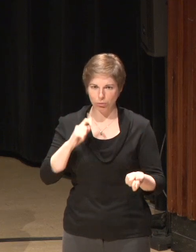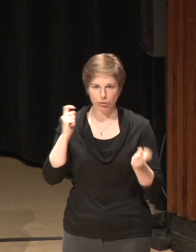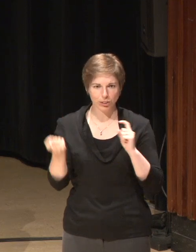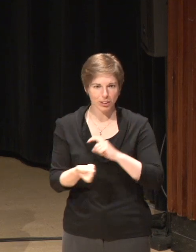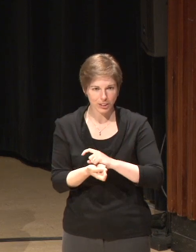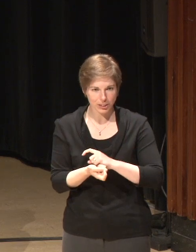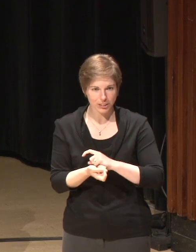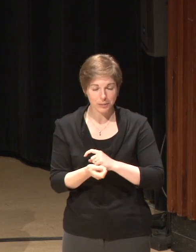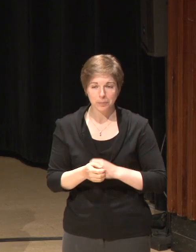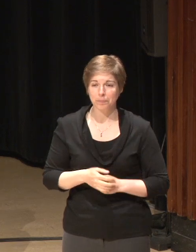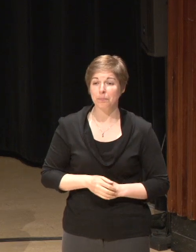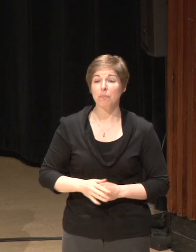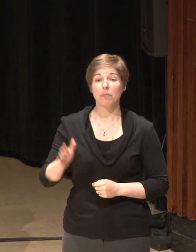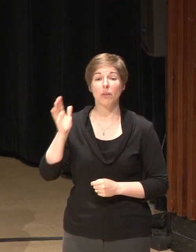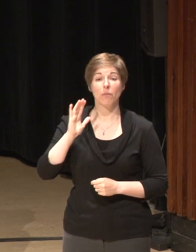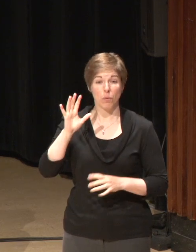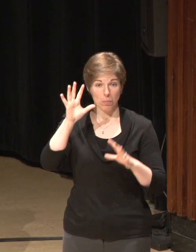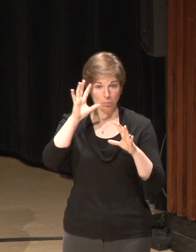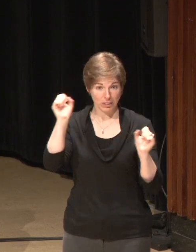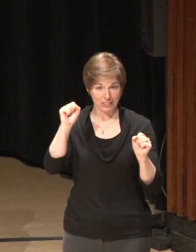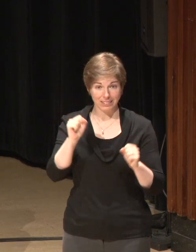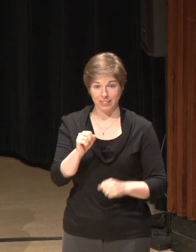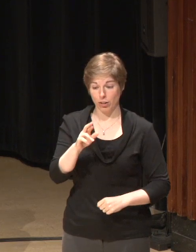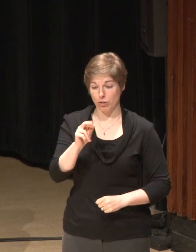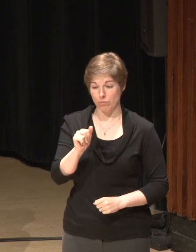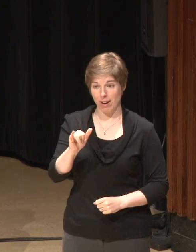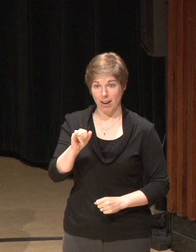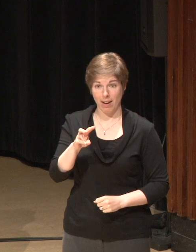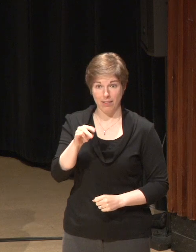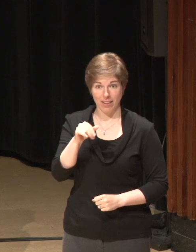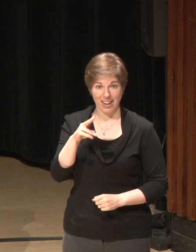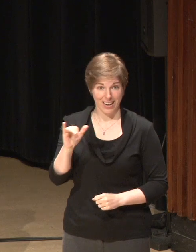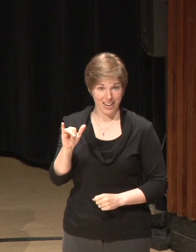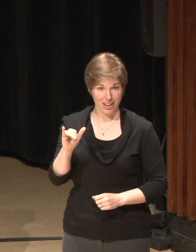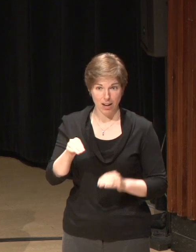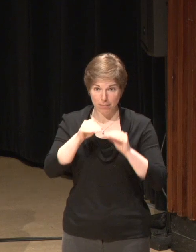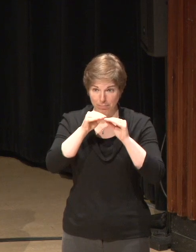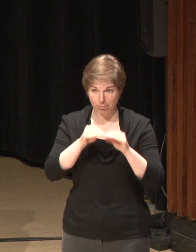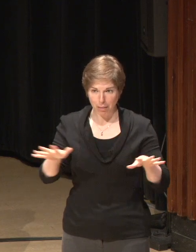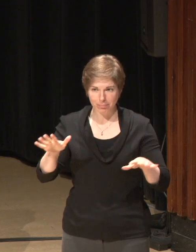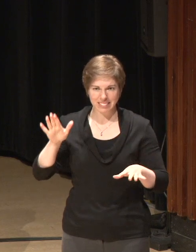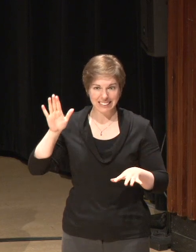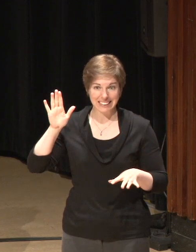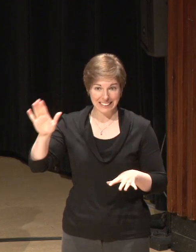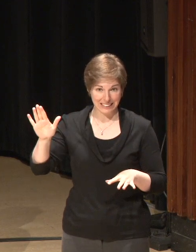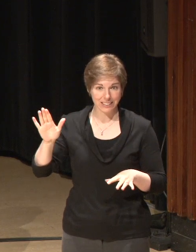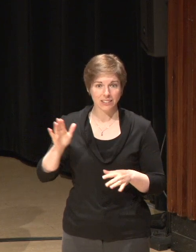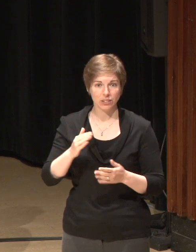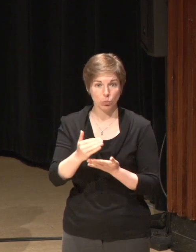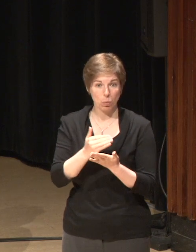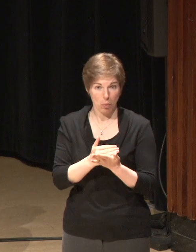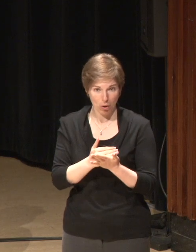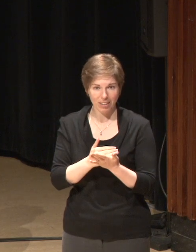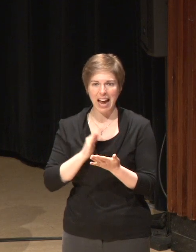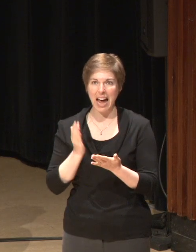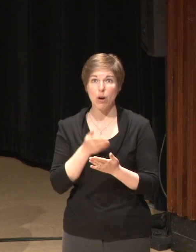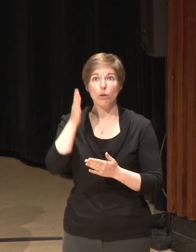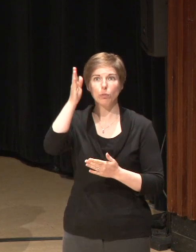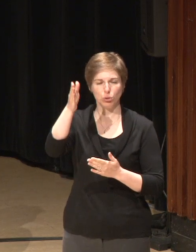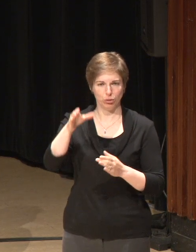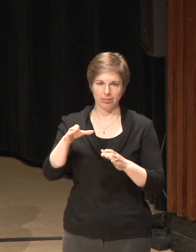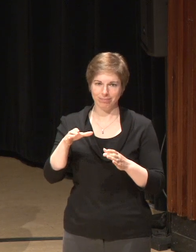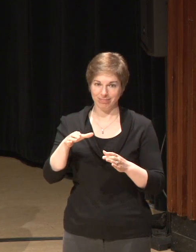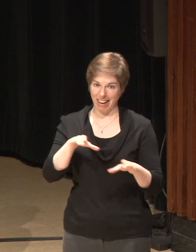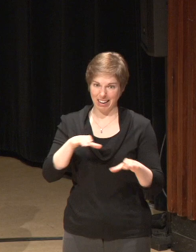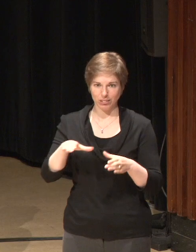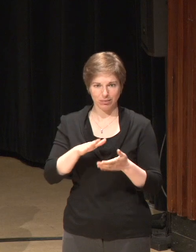center when former president of NSCC, Ray Ivany, released what would become our future's action plan, the One Nova